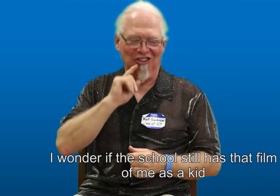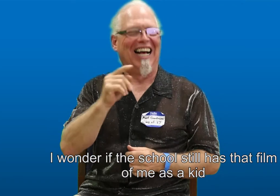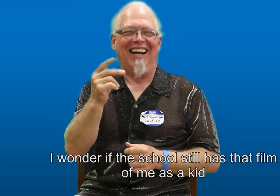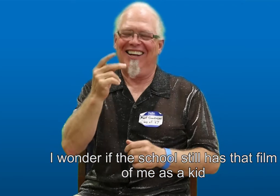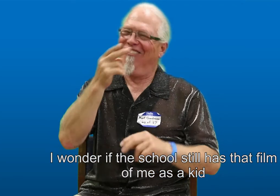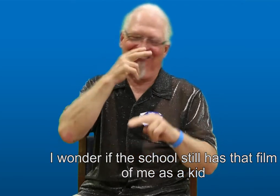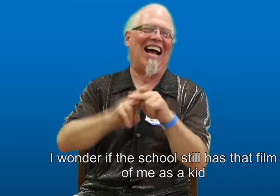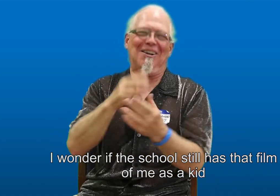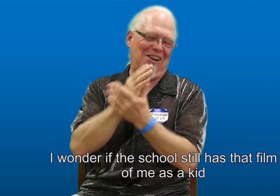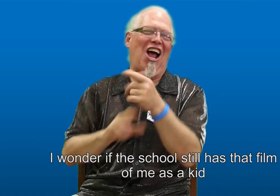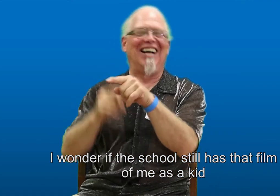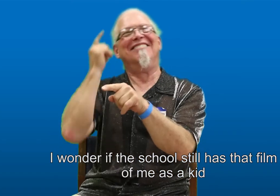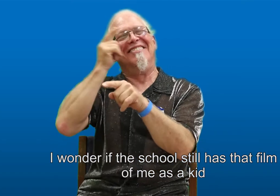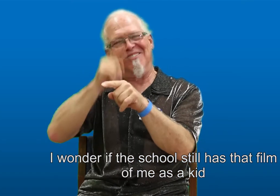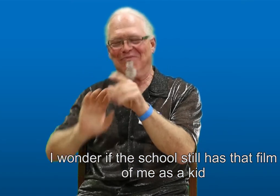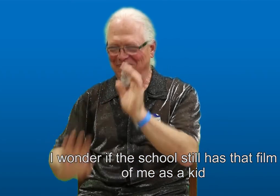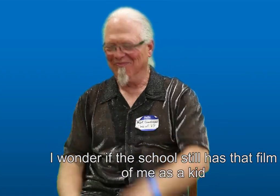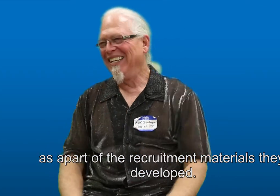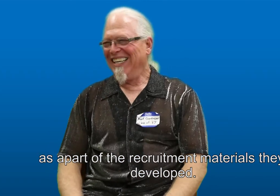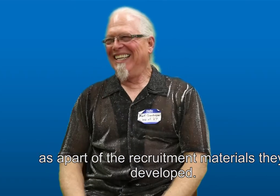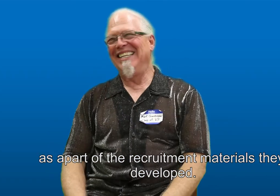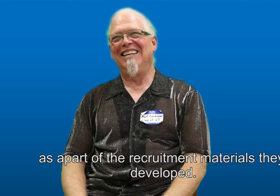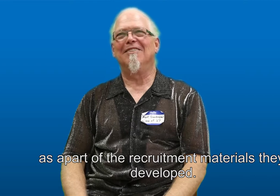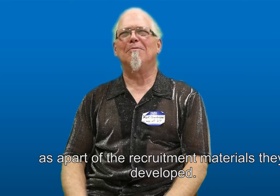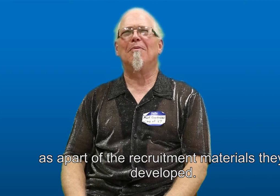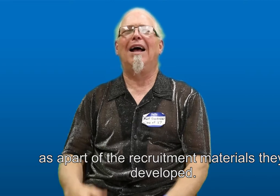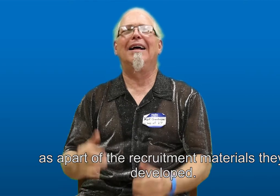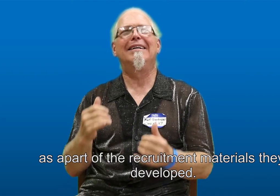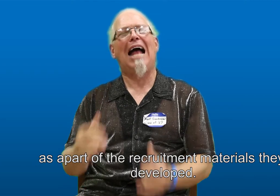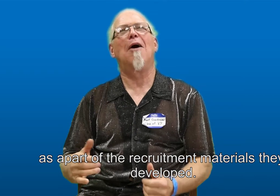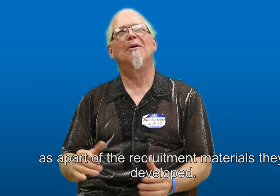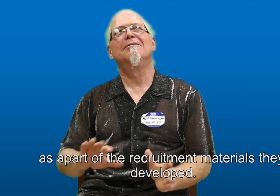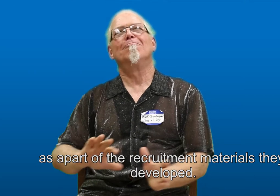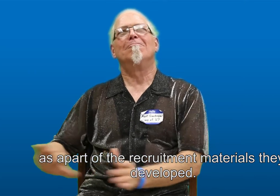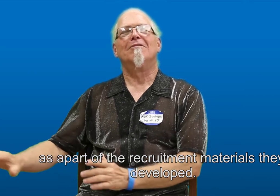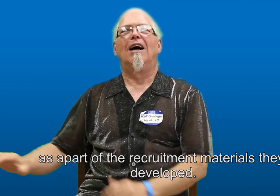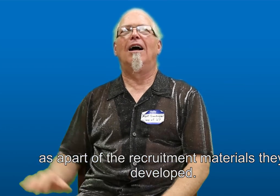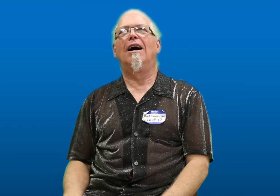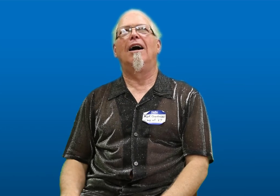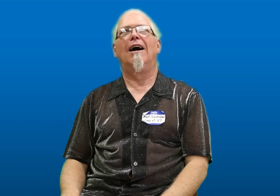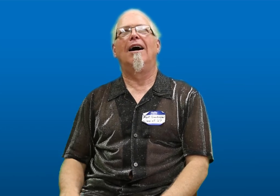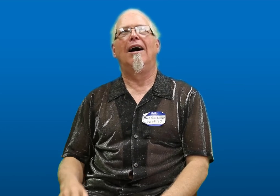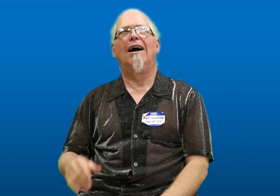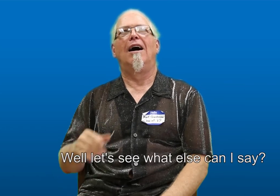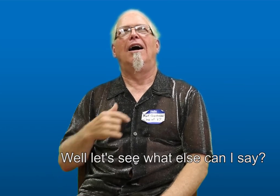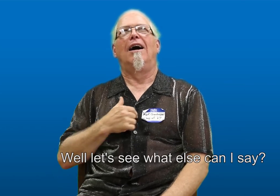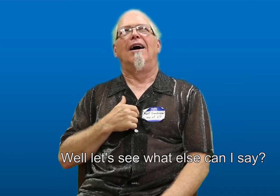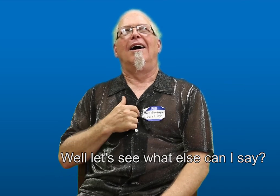has that 8-millimeter film of me being a kid as part of the recruitment materials that they developed. Well, let's see, what else can I